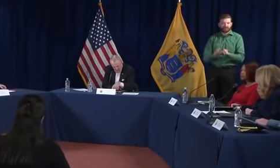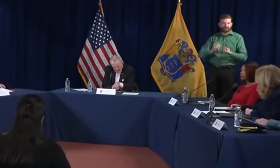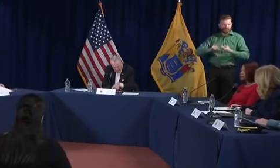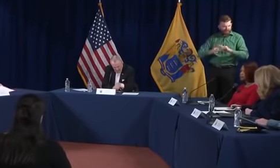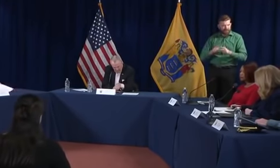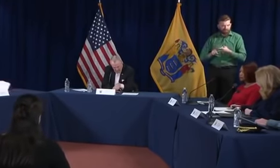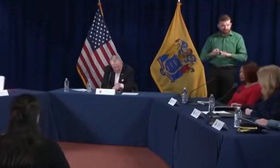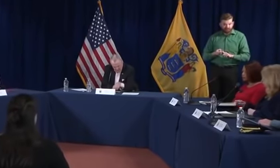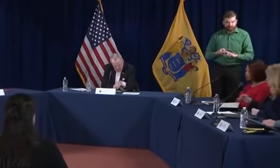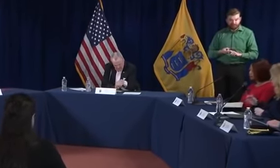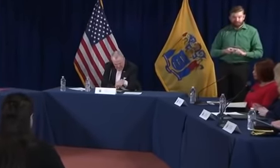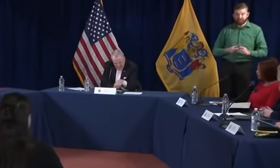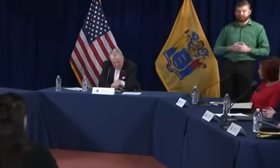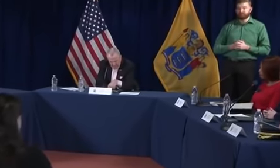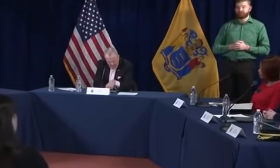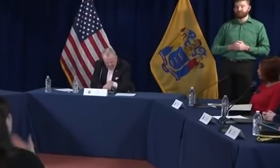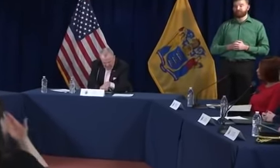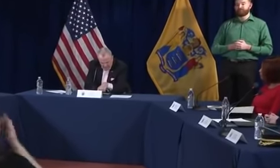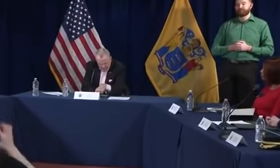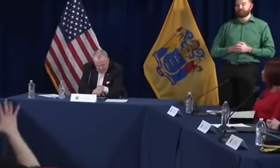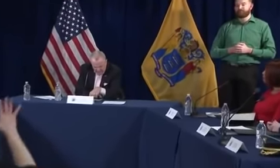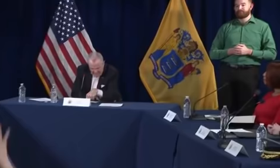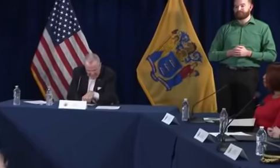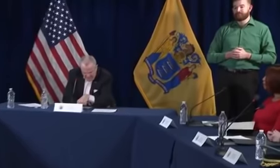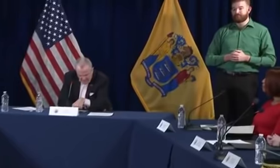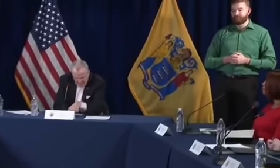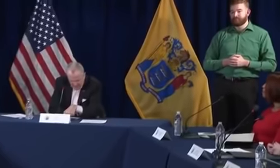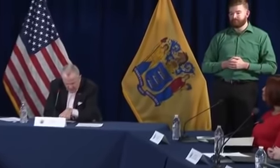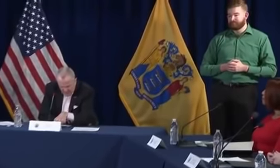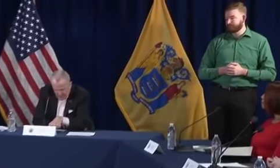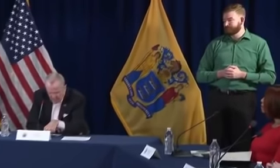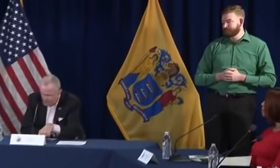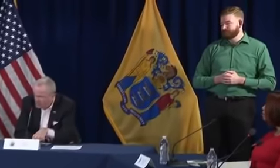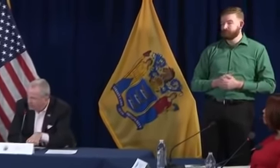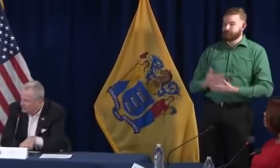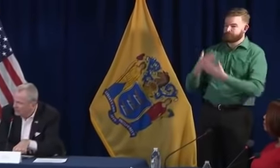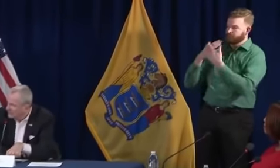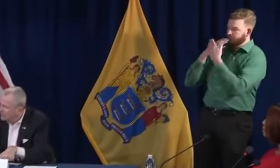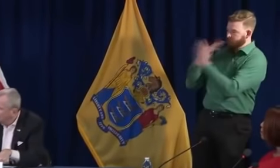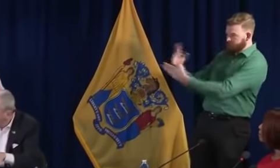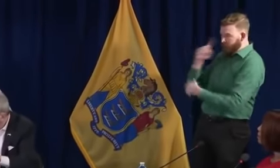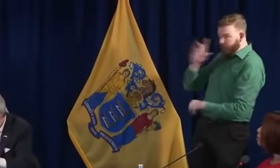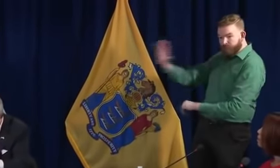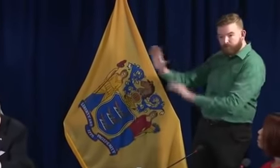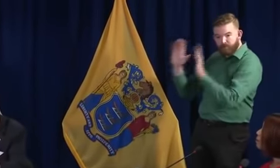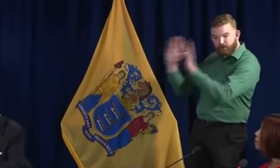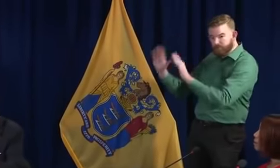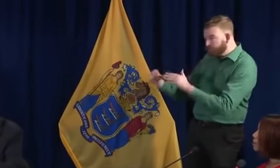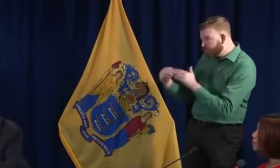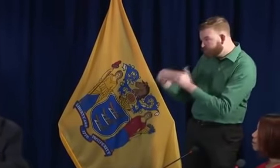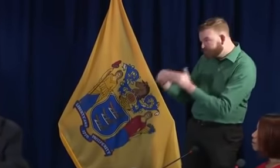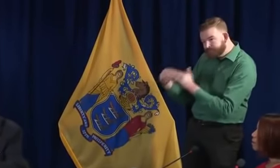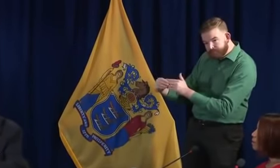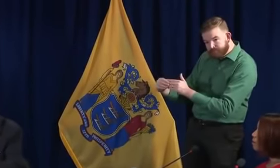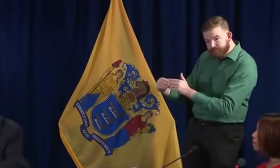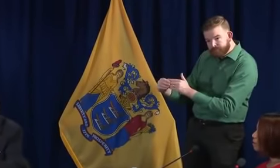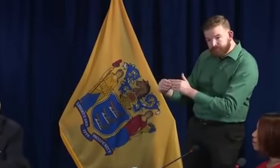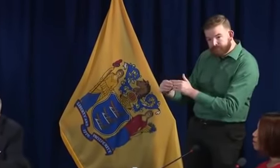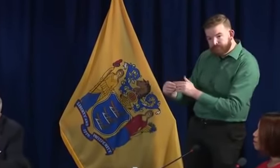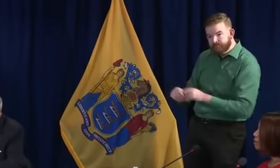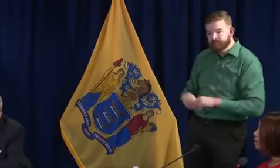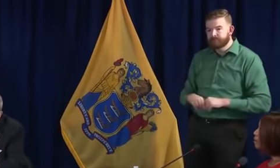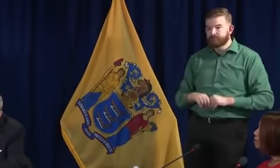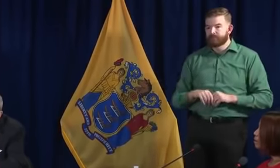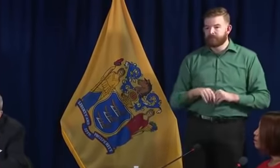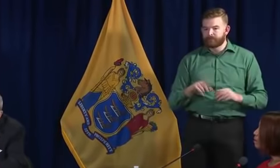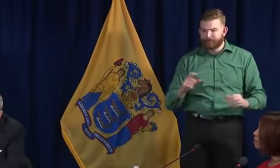for extraordinary leadership. I think if you do the math in this, there is a chunk of unknowns to be determined. But